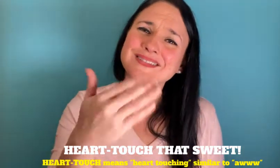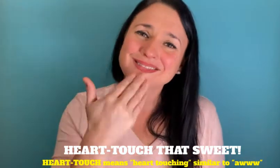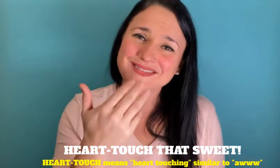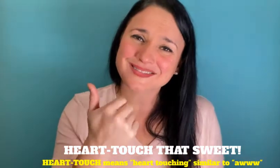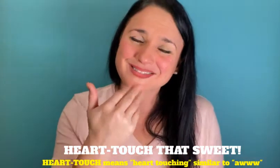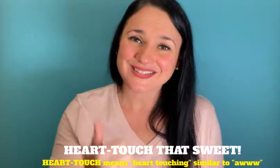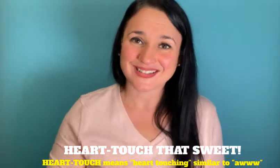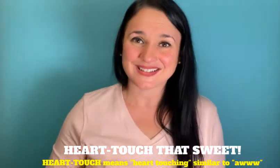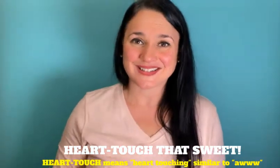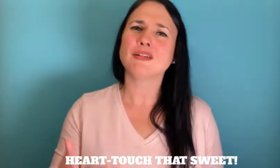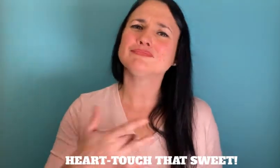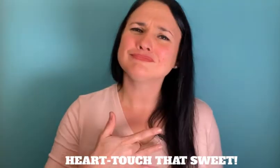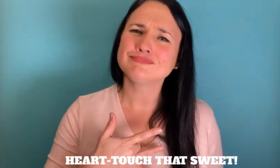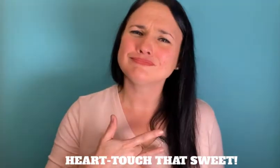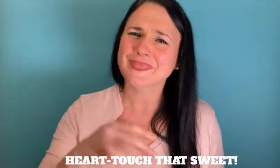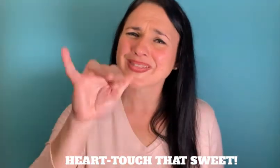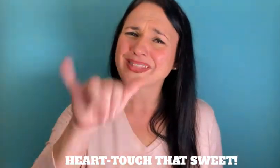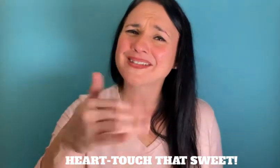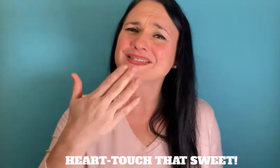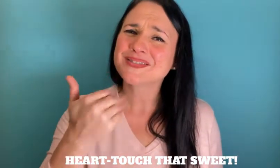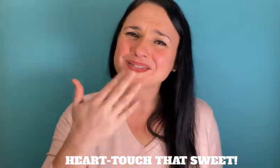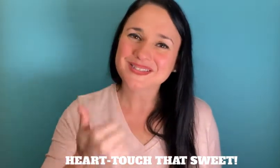Heart touching, that's so sweet.